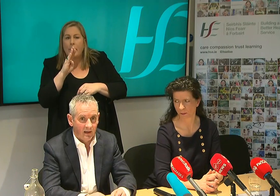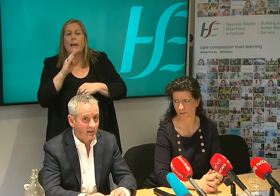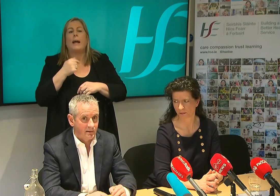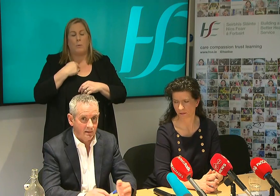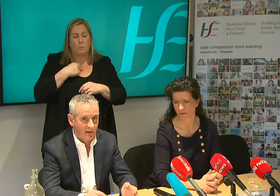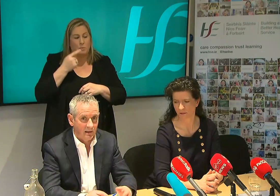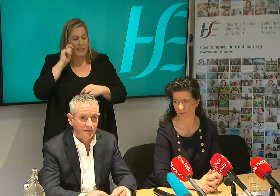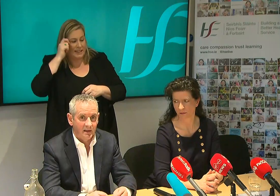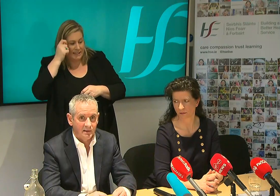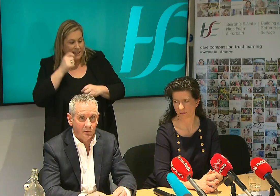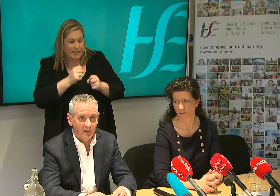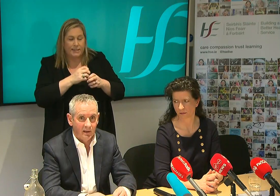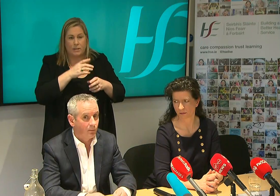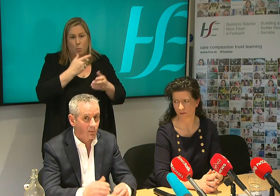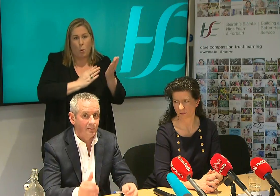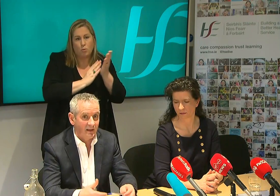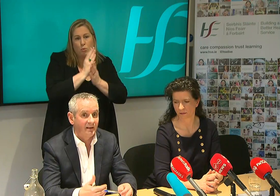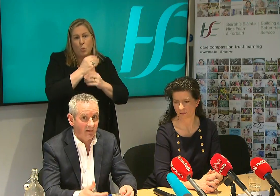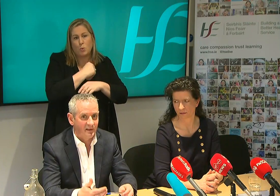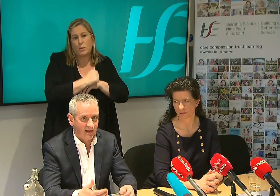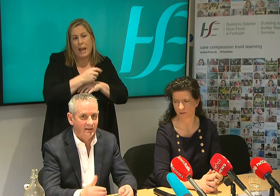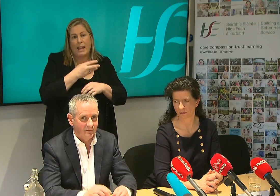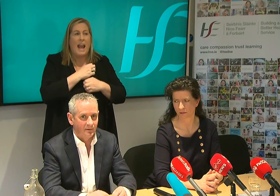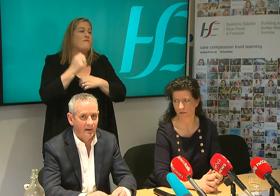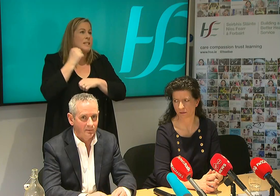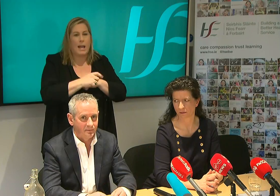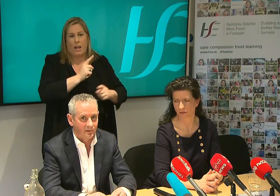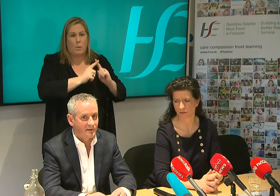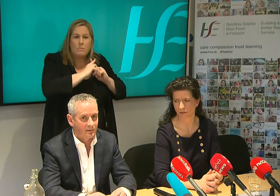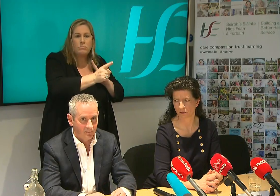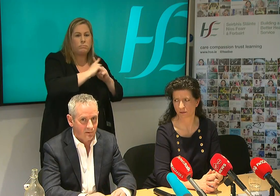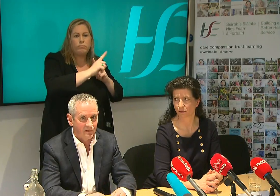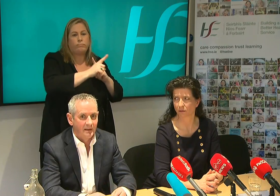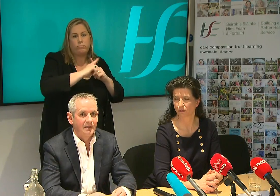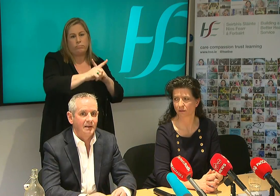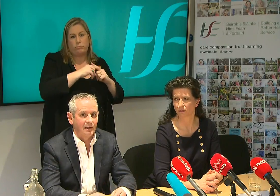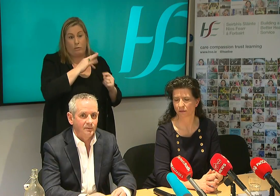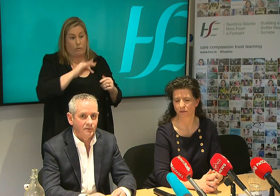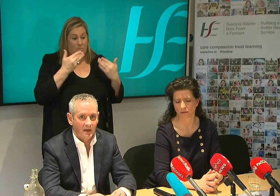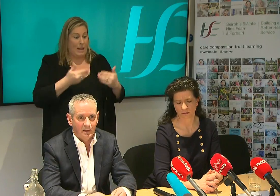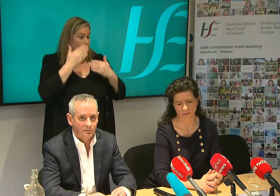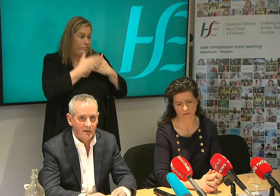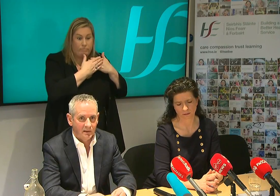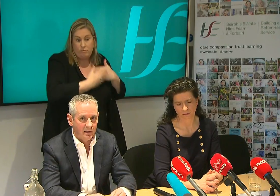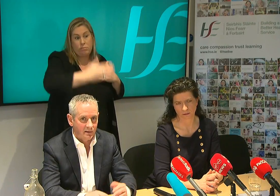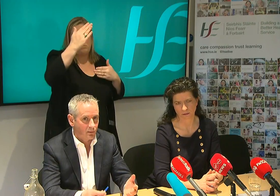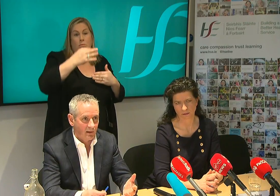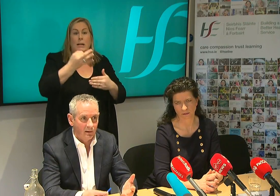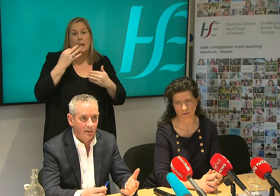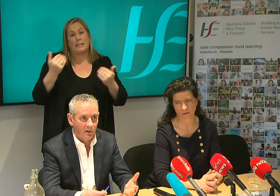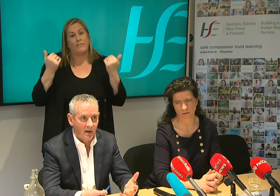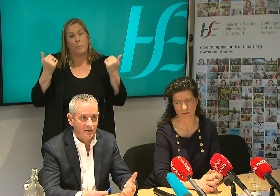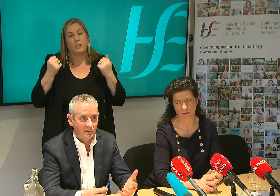of the day. That's exactly the phase that we're in now. We will be in every day for now, for the foreseeable future, in terms of getting information on cases.